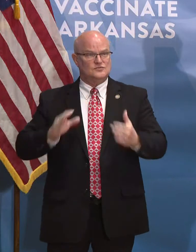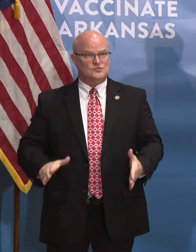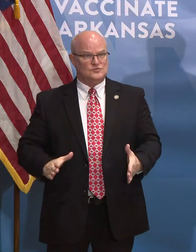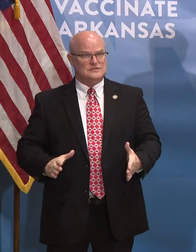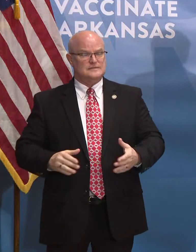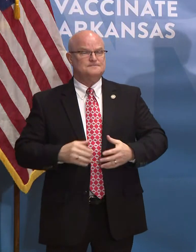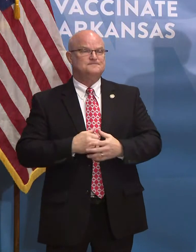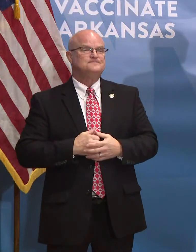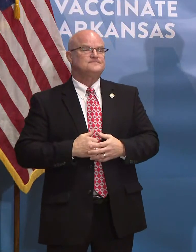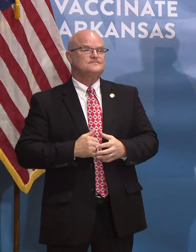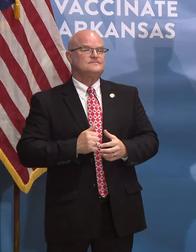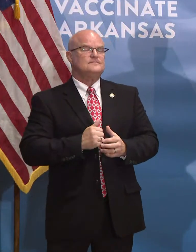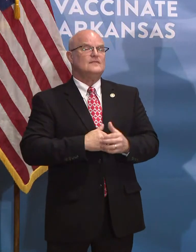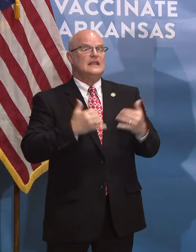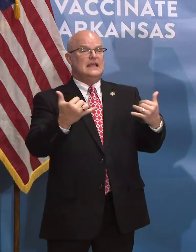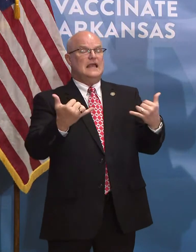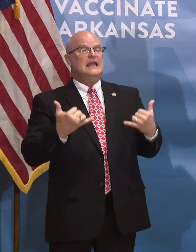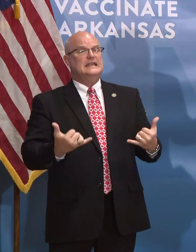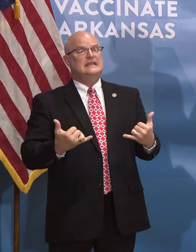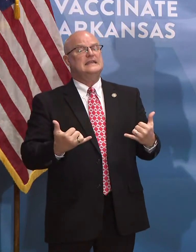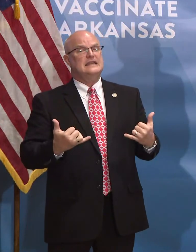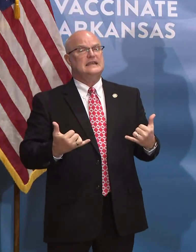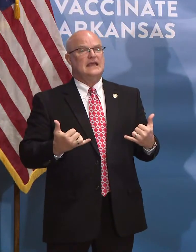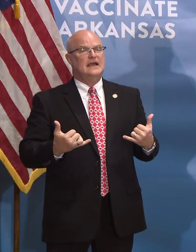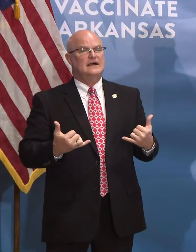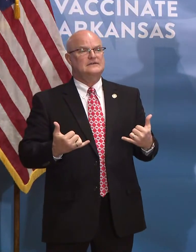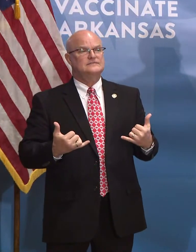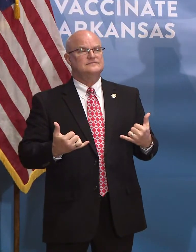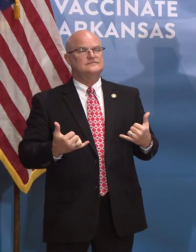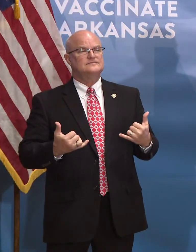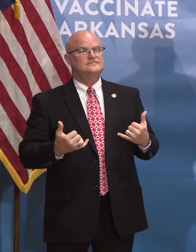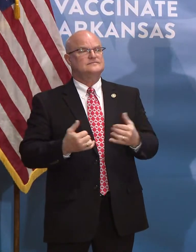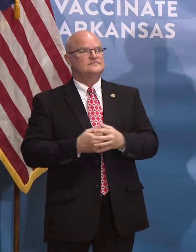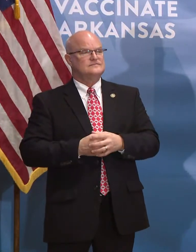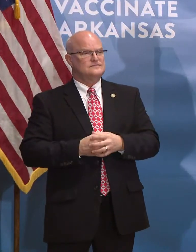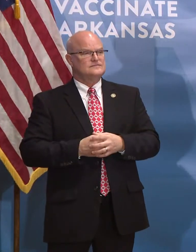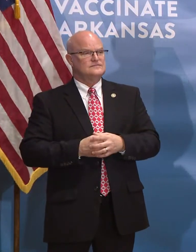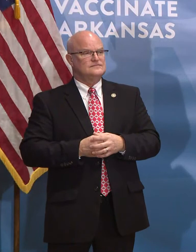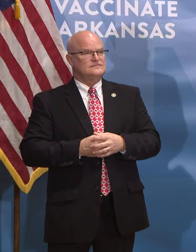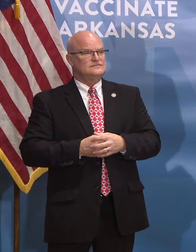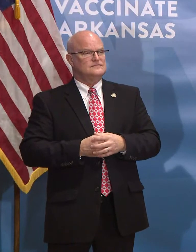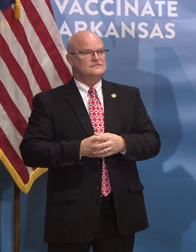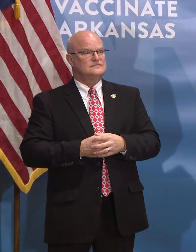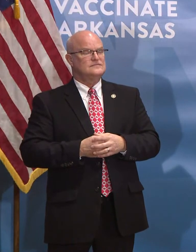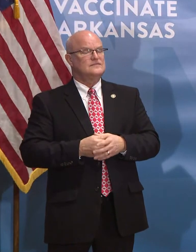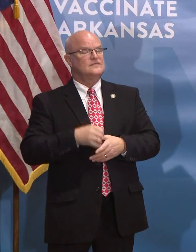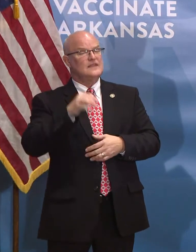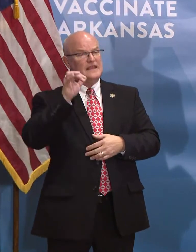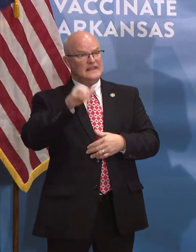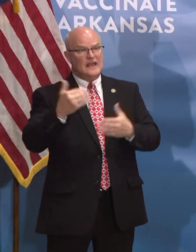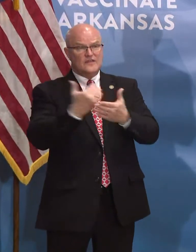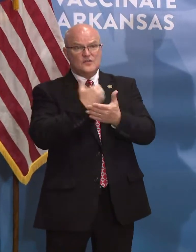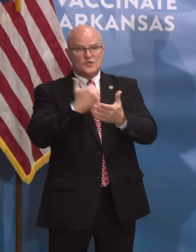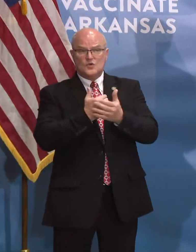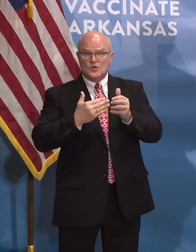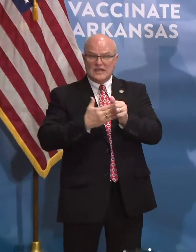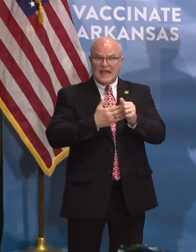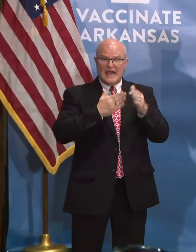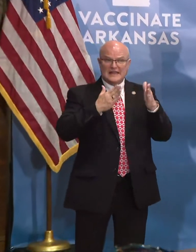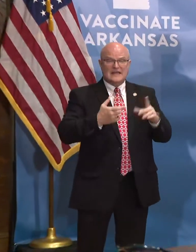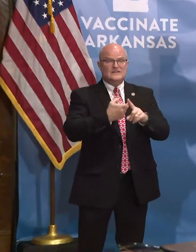students. And now, let me look at this, which is the new guidelines